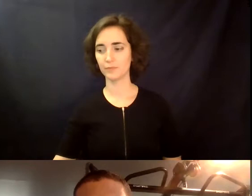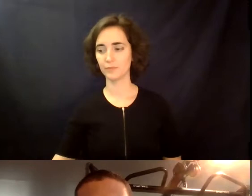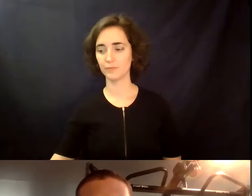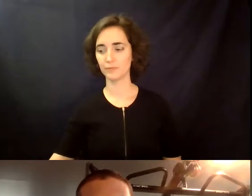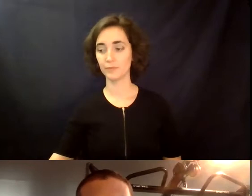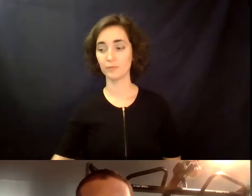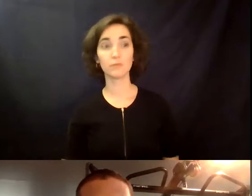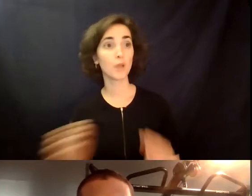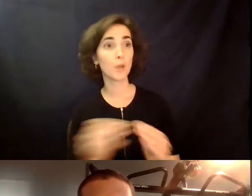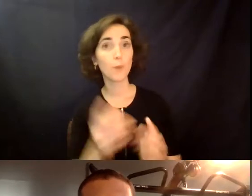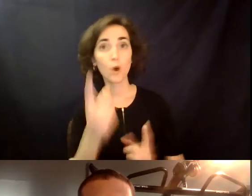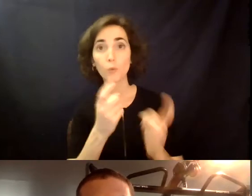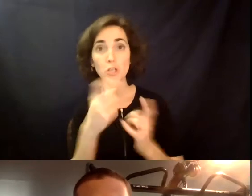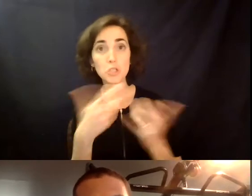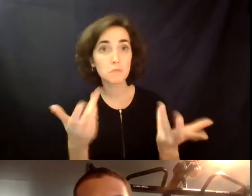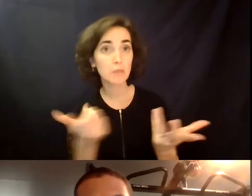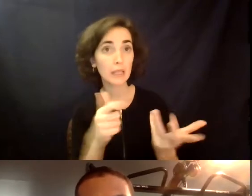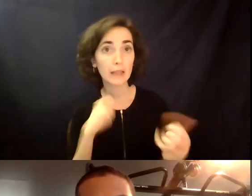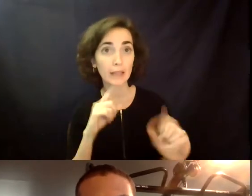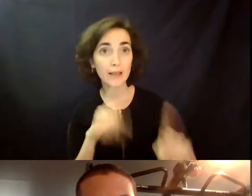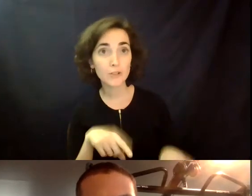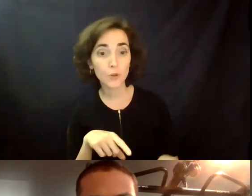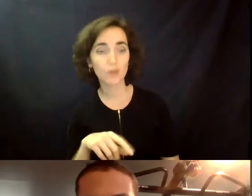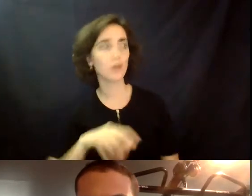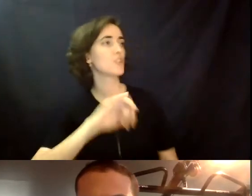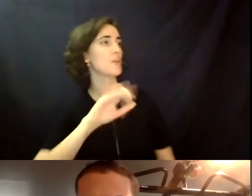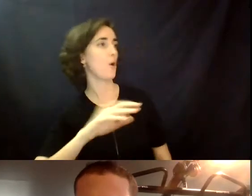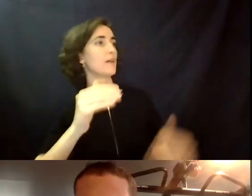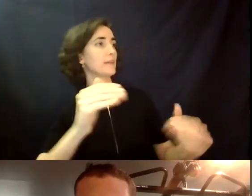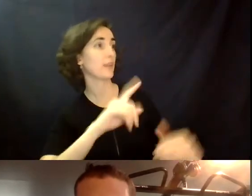Do I have any other questions or anything I can We answer? want to move to the next question.